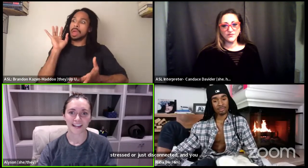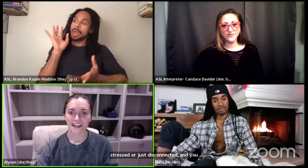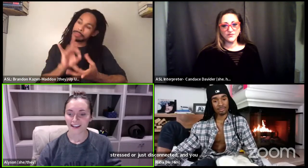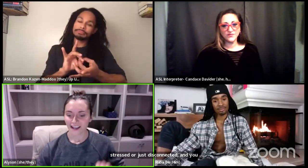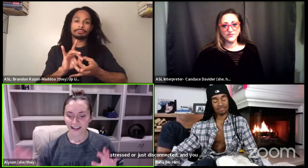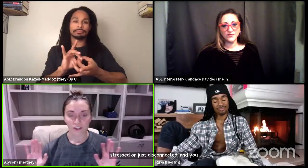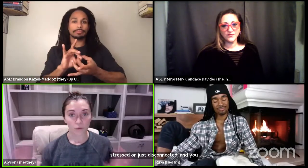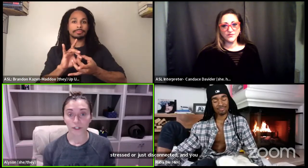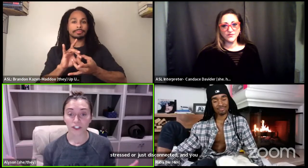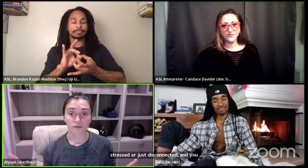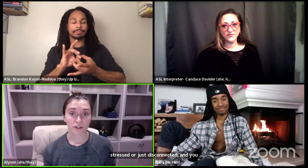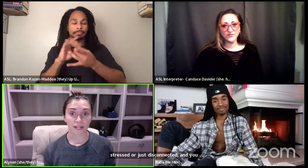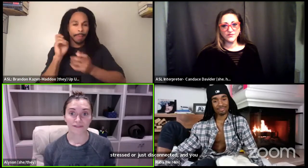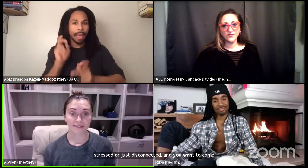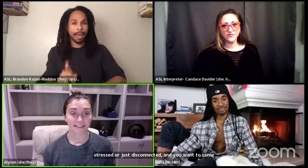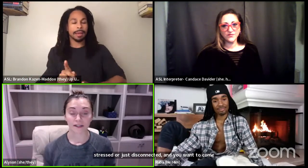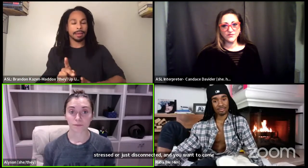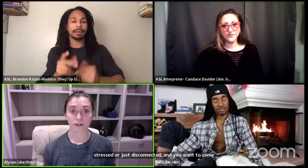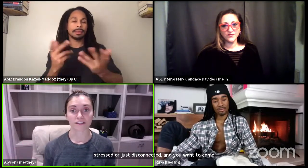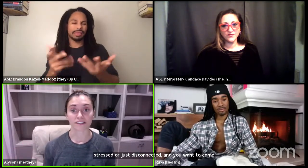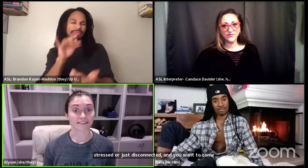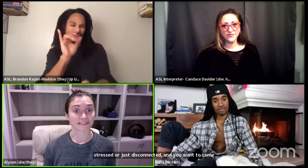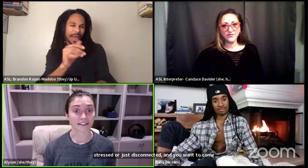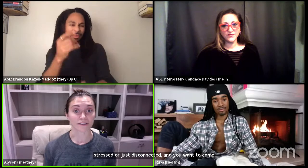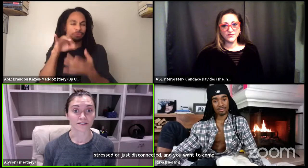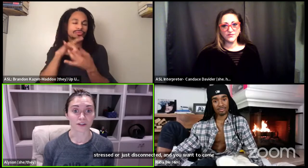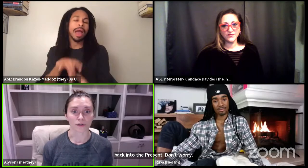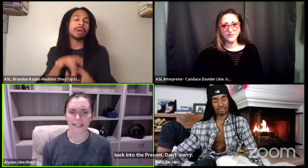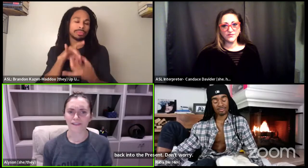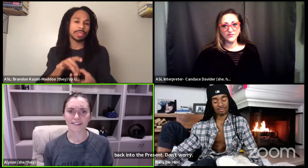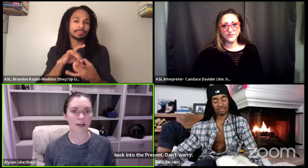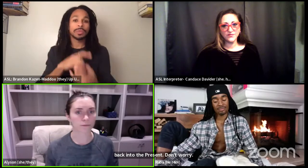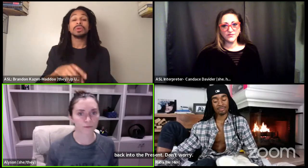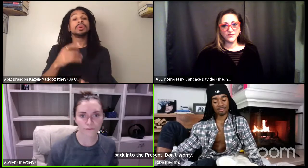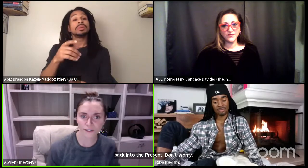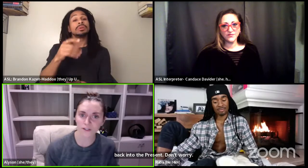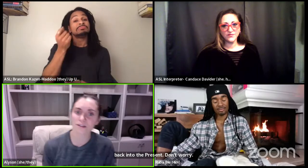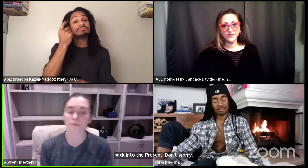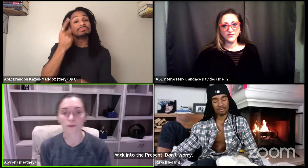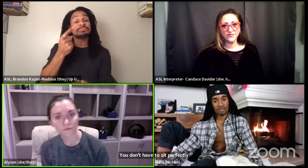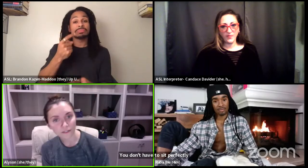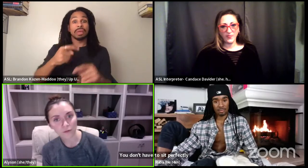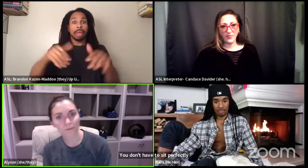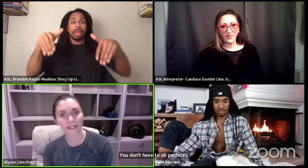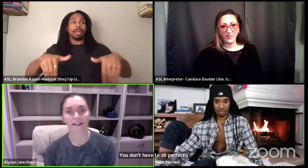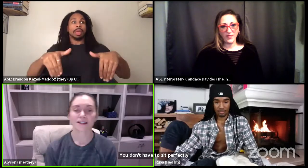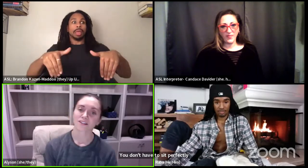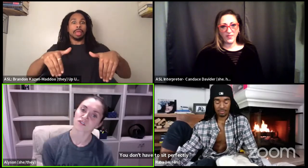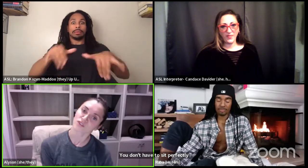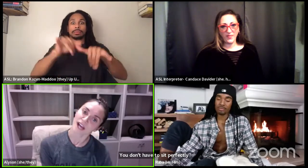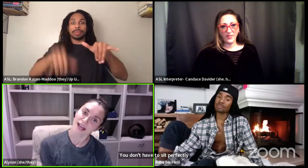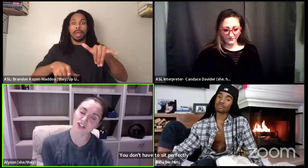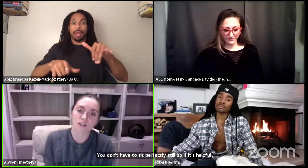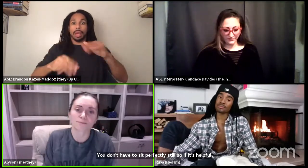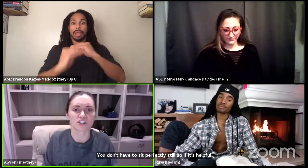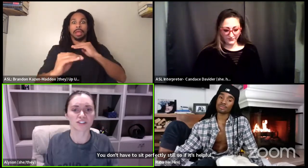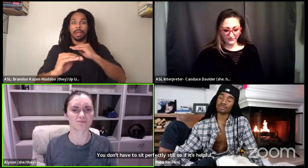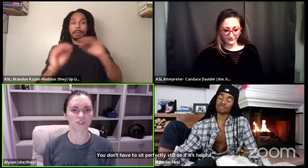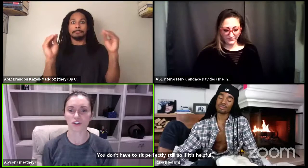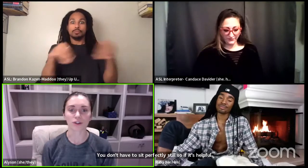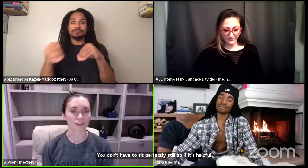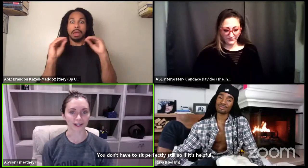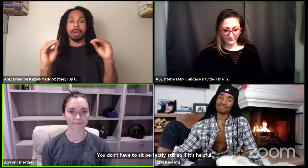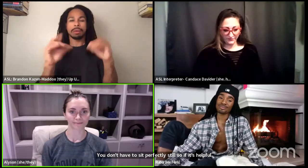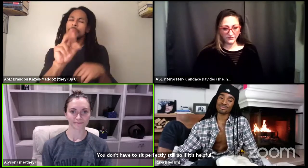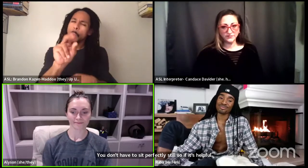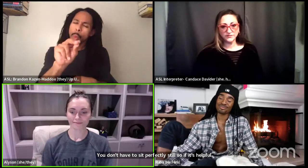present. Don't worry, you don't have to sit perfectly still. So if it's helpful for you to move a little bit, stretch, just